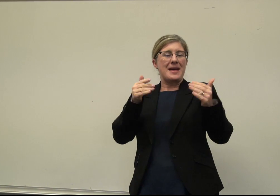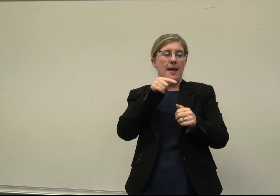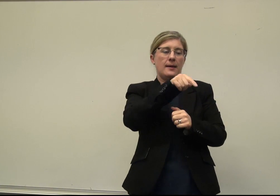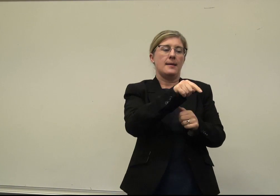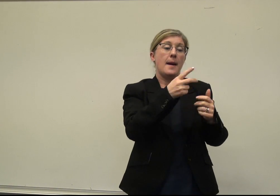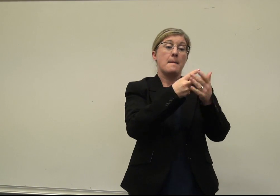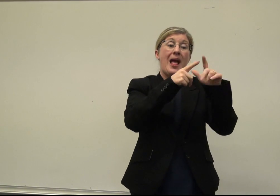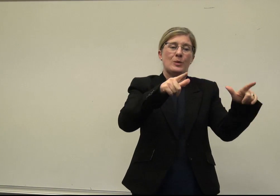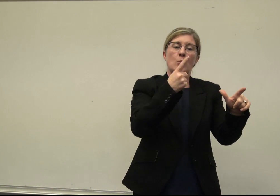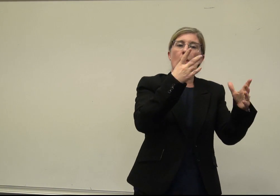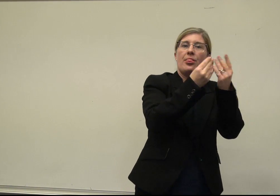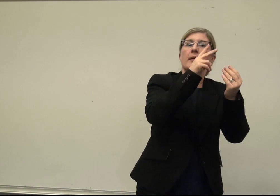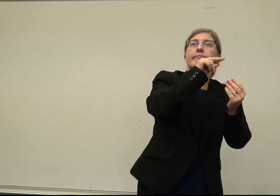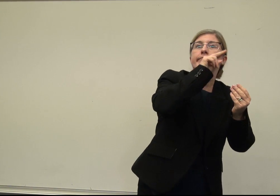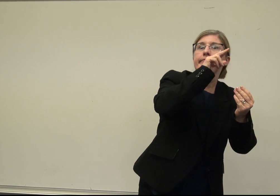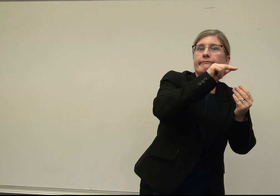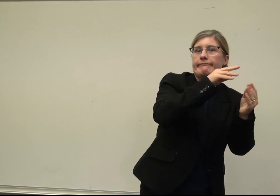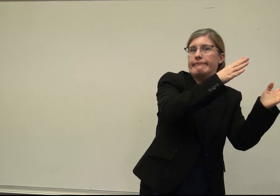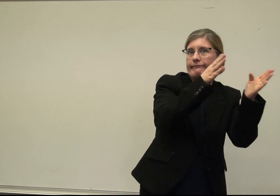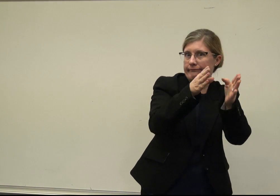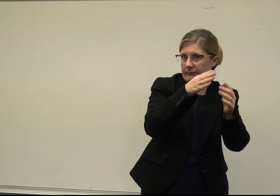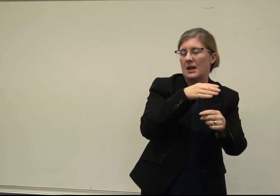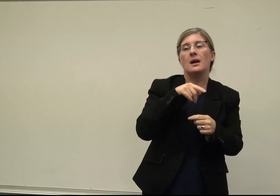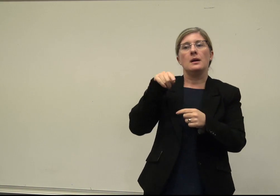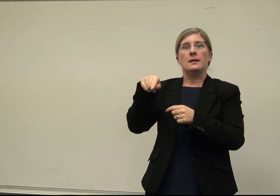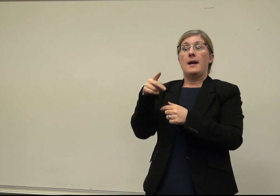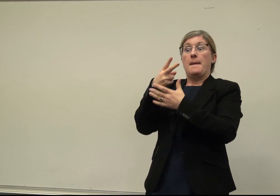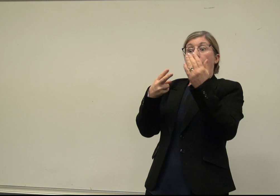unimodal bilingualism. And by the way, there is